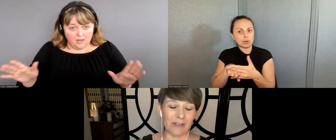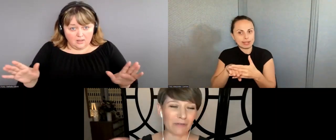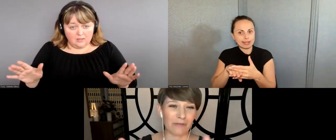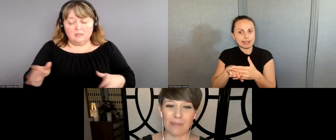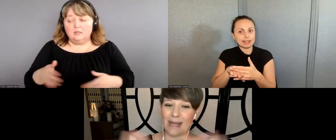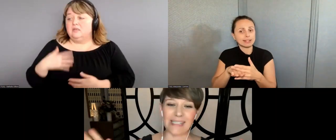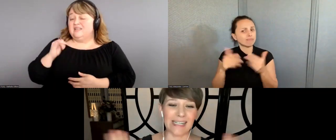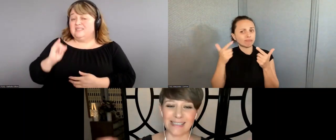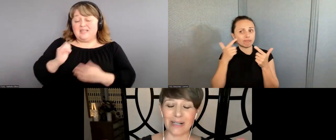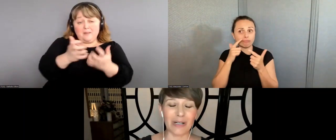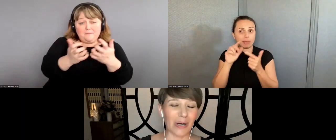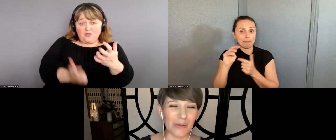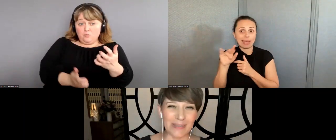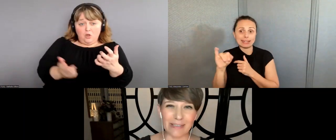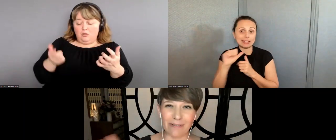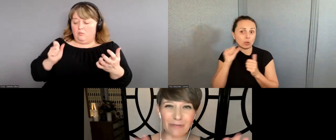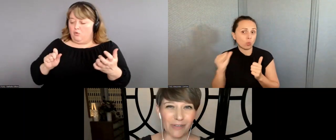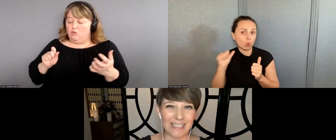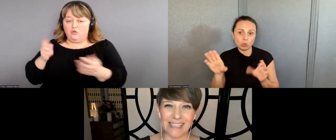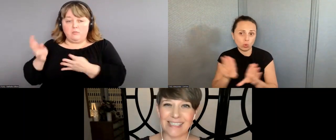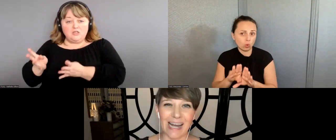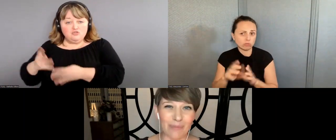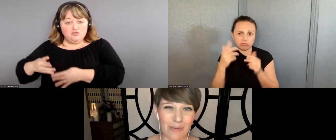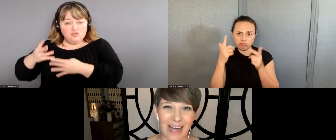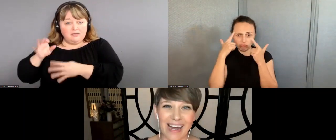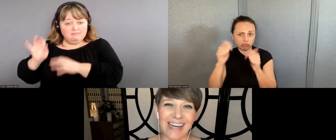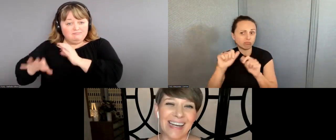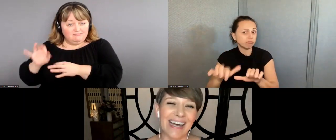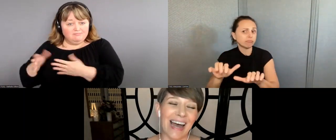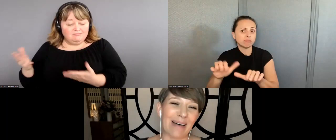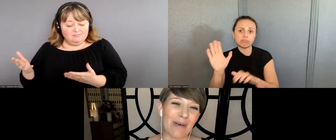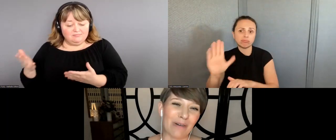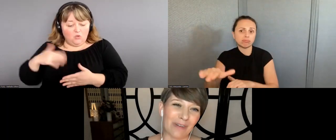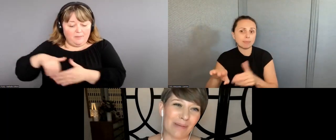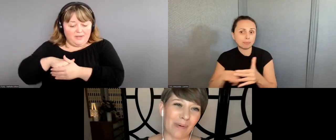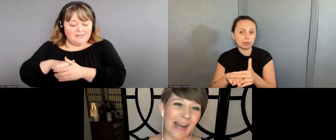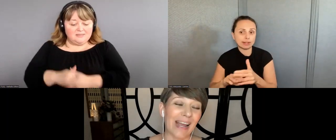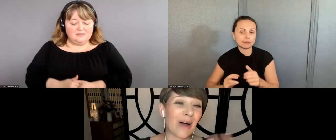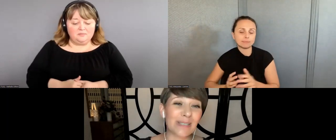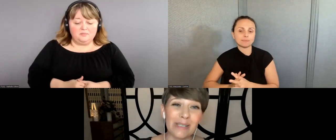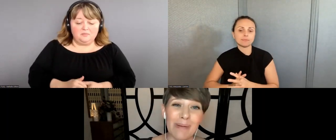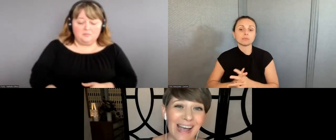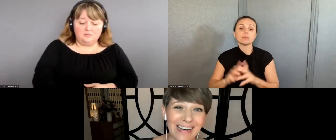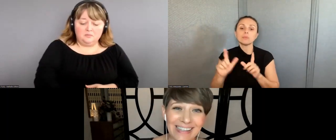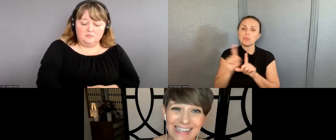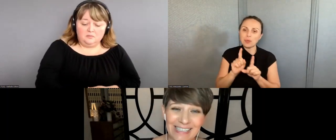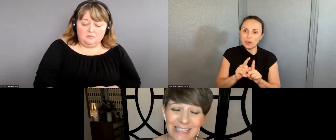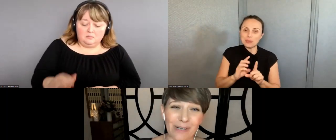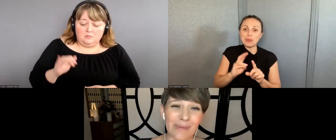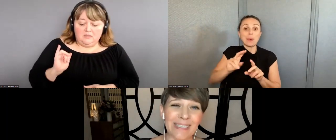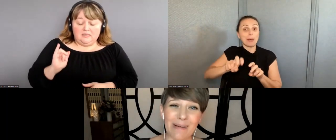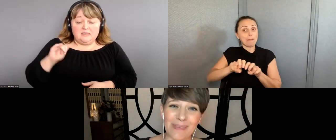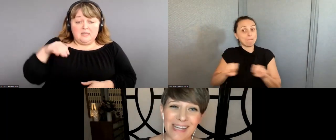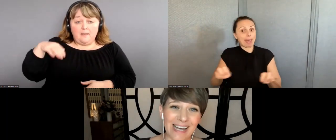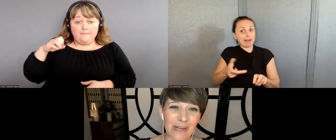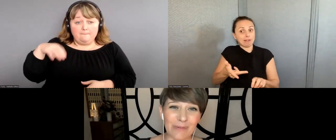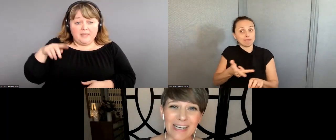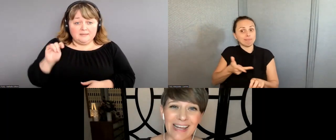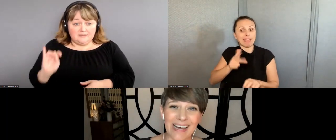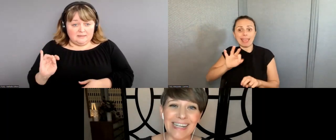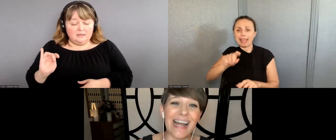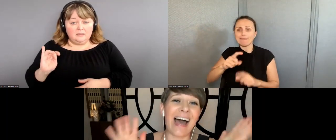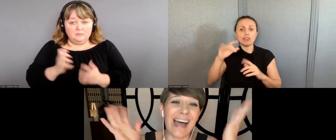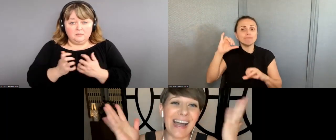So the Menti doesn't close. Feel free to type away over the break. And also panelists, if there was something that